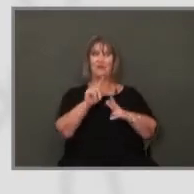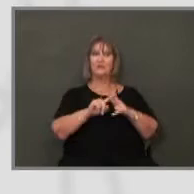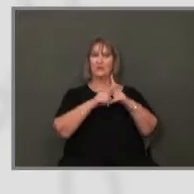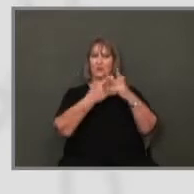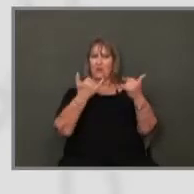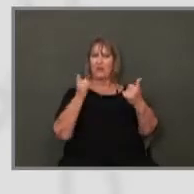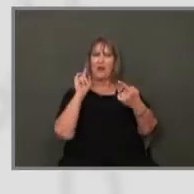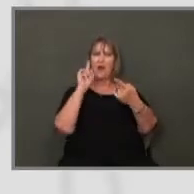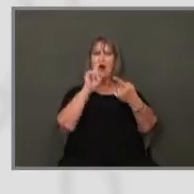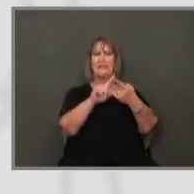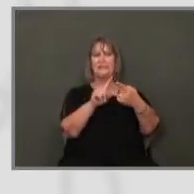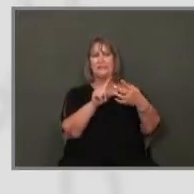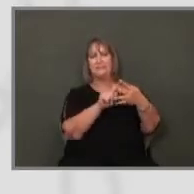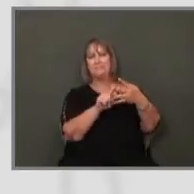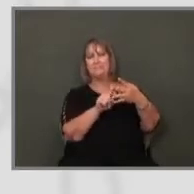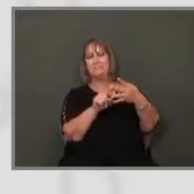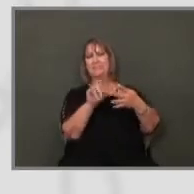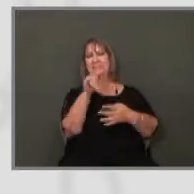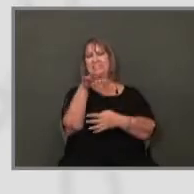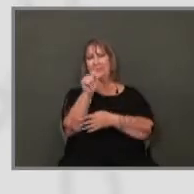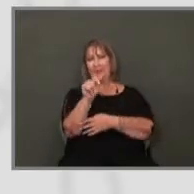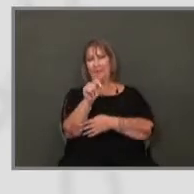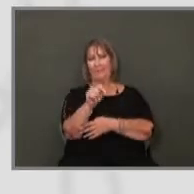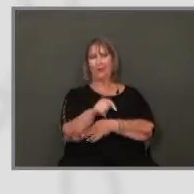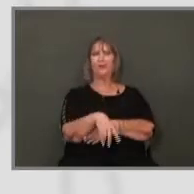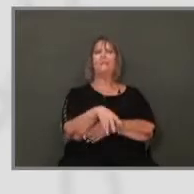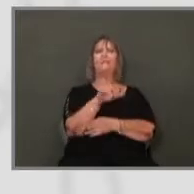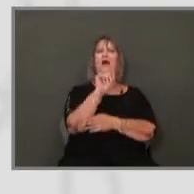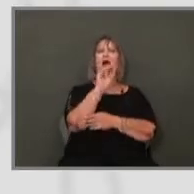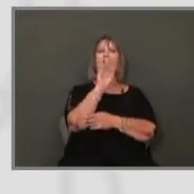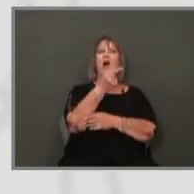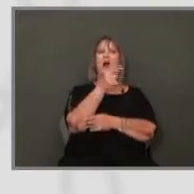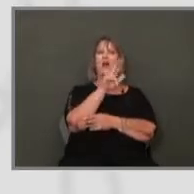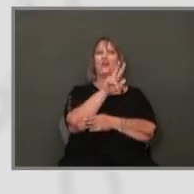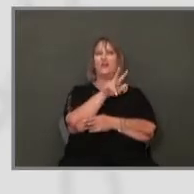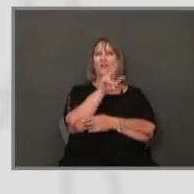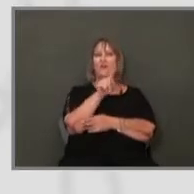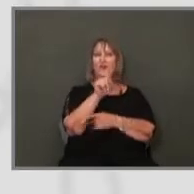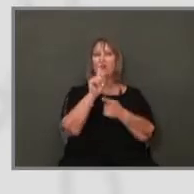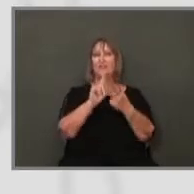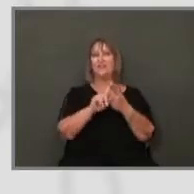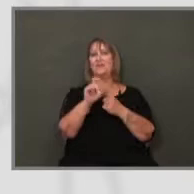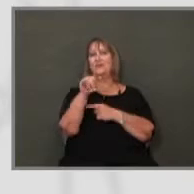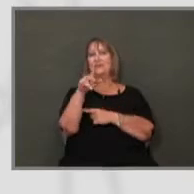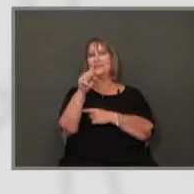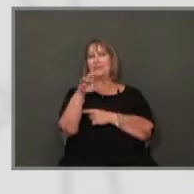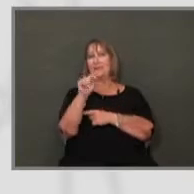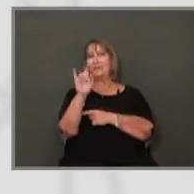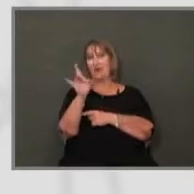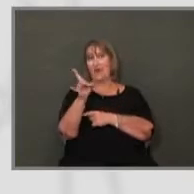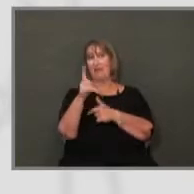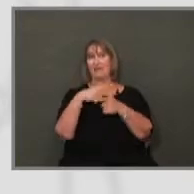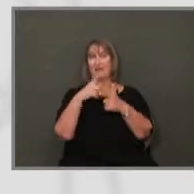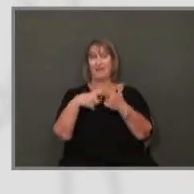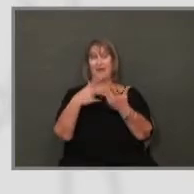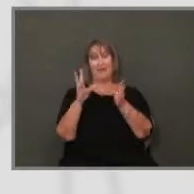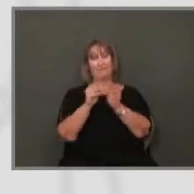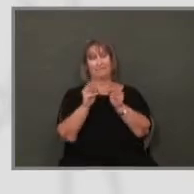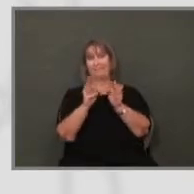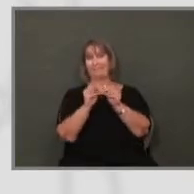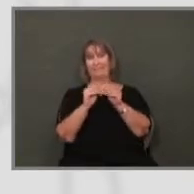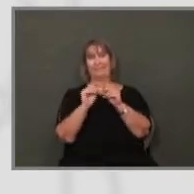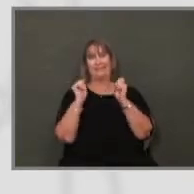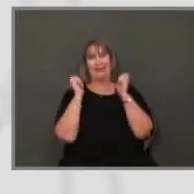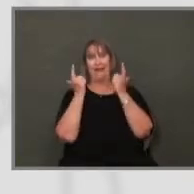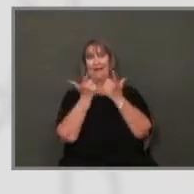September. We've got 2 public hearings on the 31st and the 8th, and the council scheduled to adopt the budget on the 15th of September. So a little over